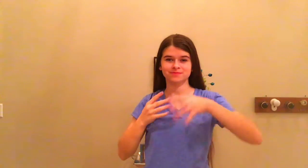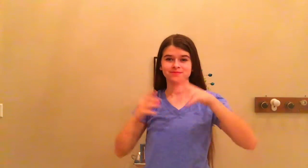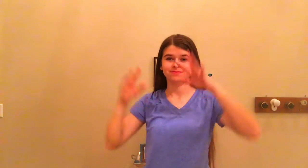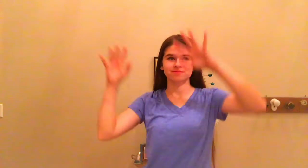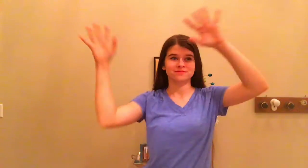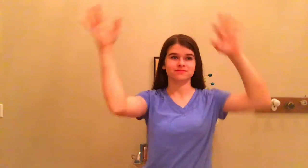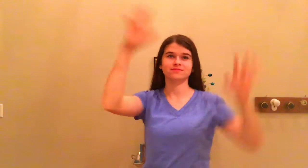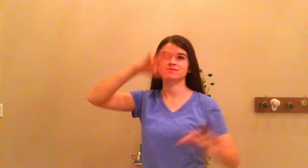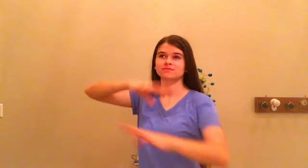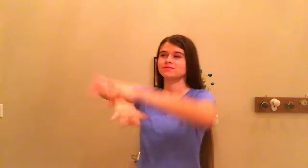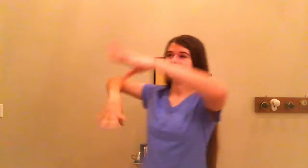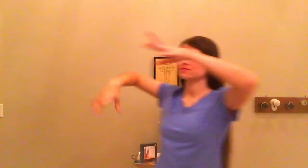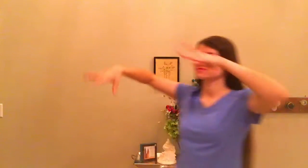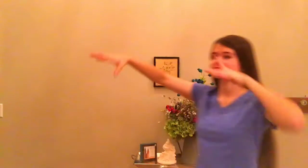of the wind